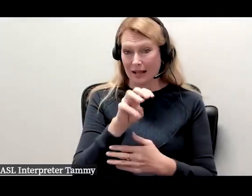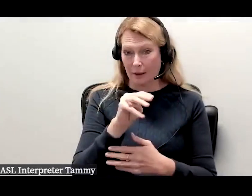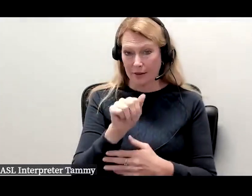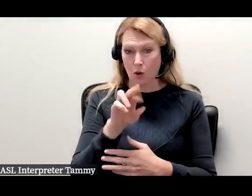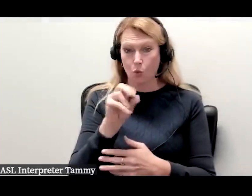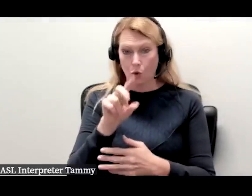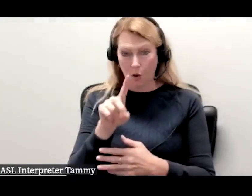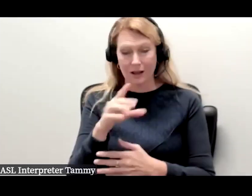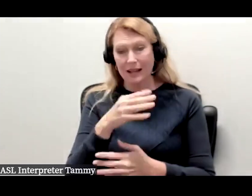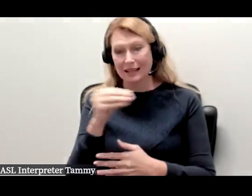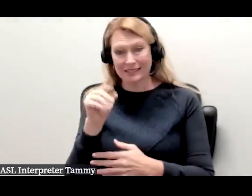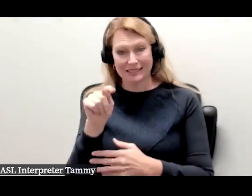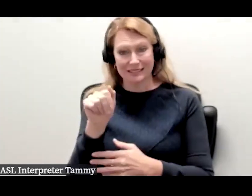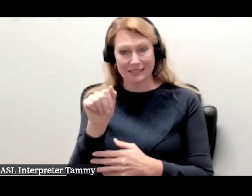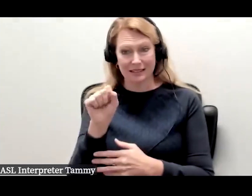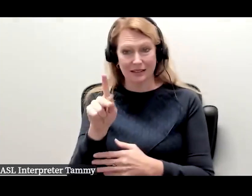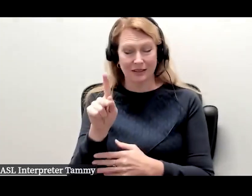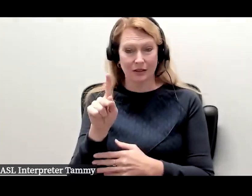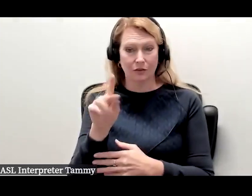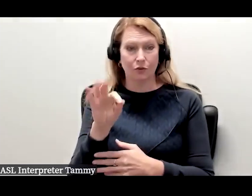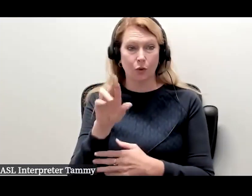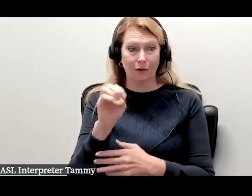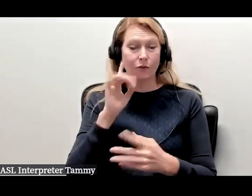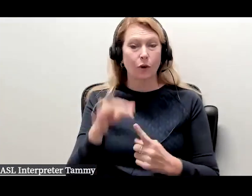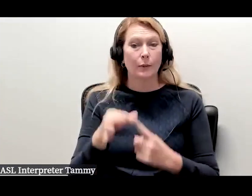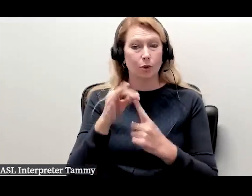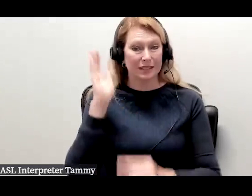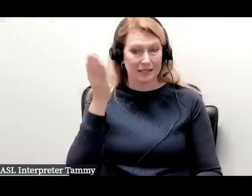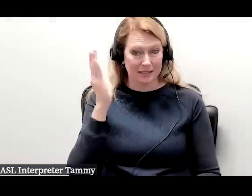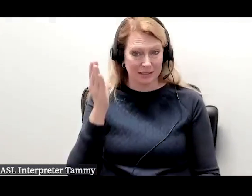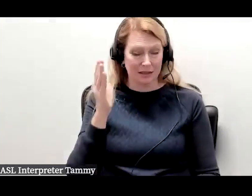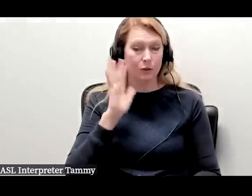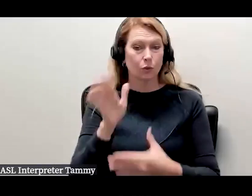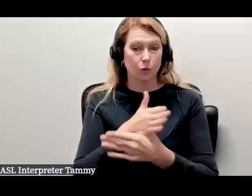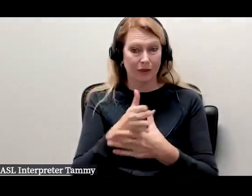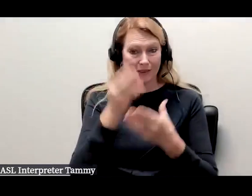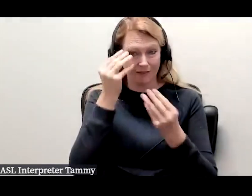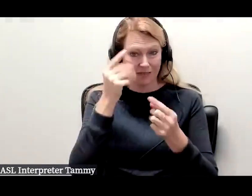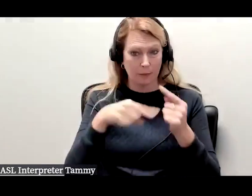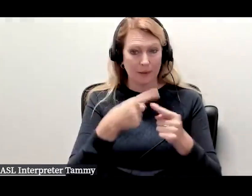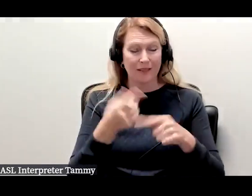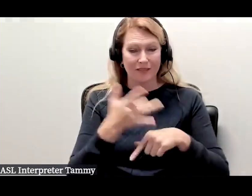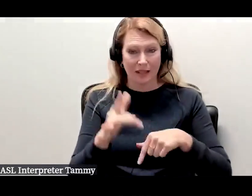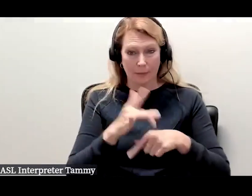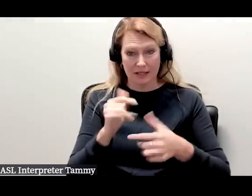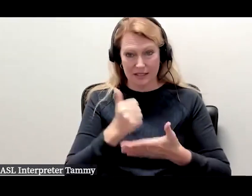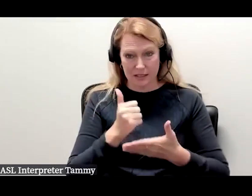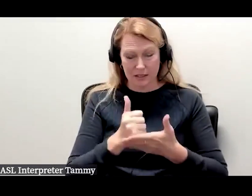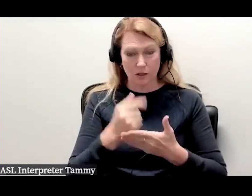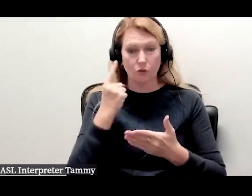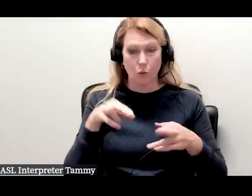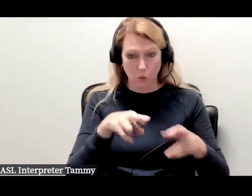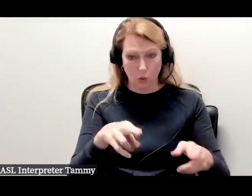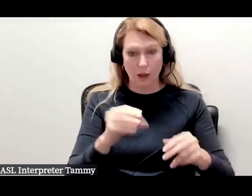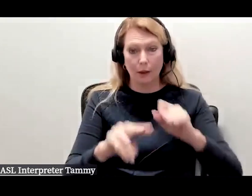Task Force will host reporters for a special presentation where they will be sharing information about available assistance for roads or